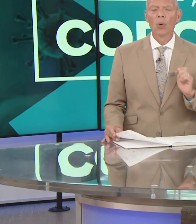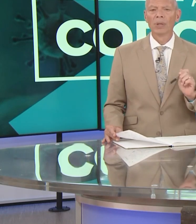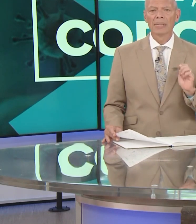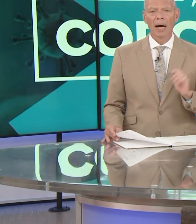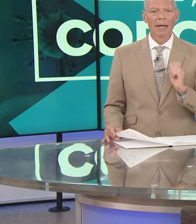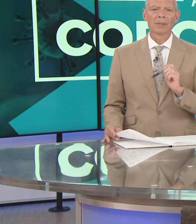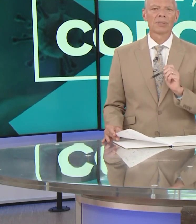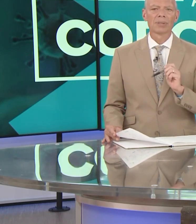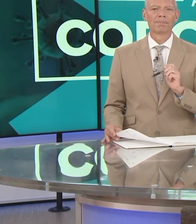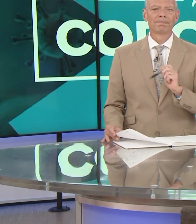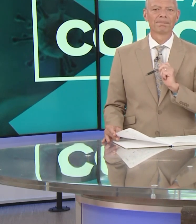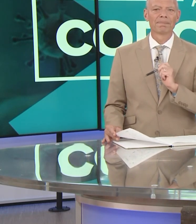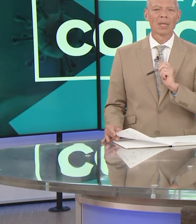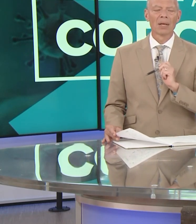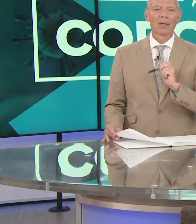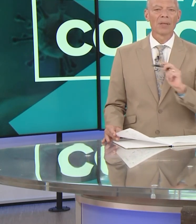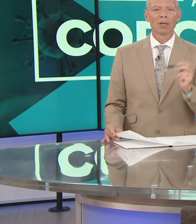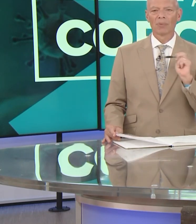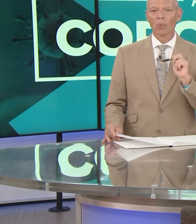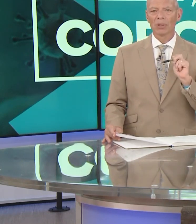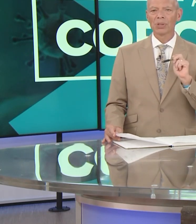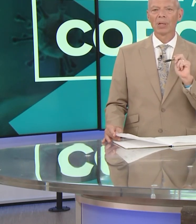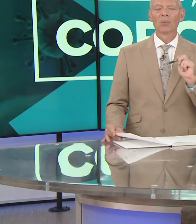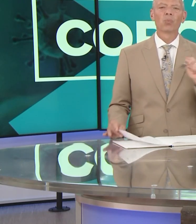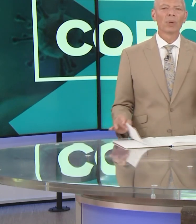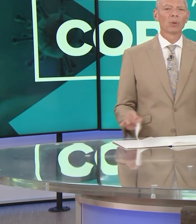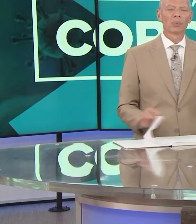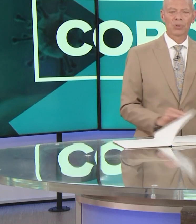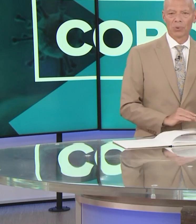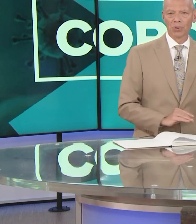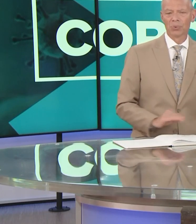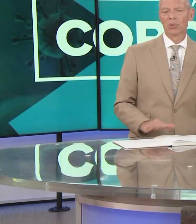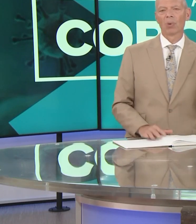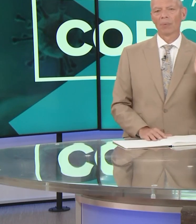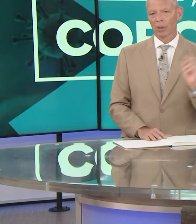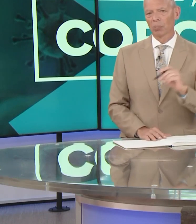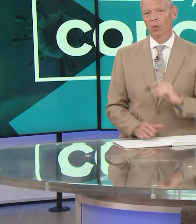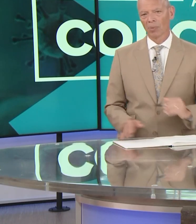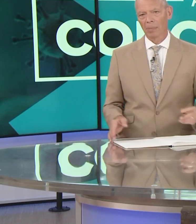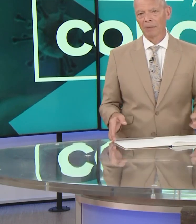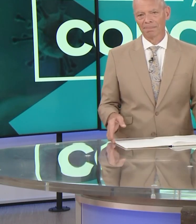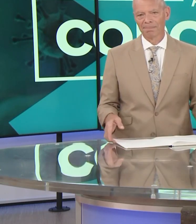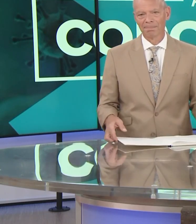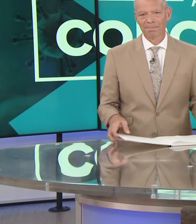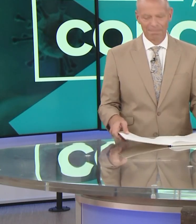when no one dies. Thank you for watching. We'll return you to our regular